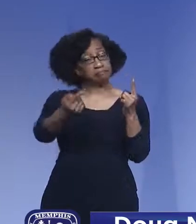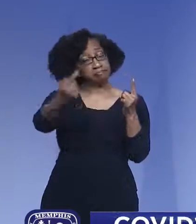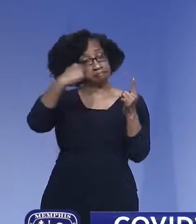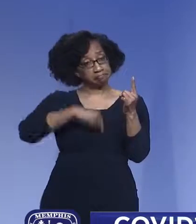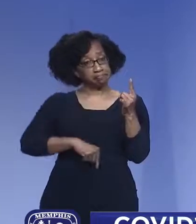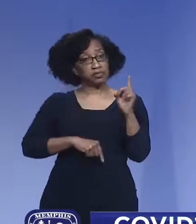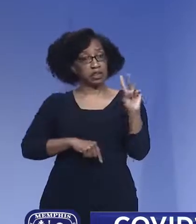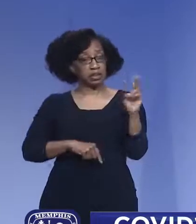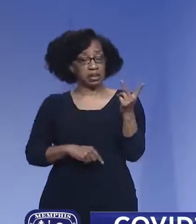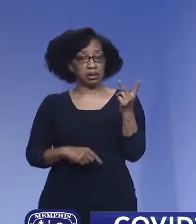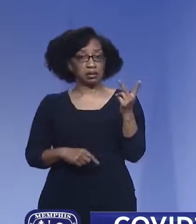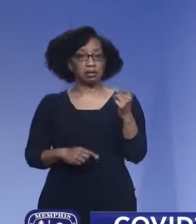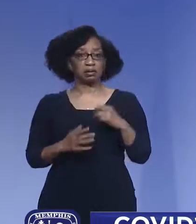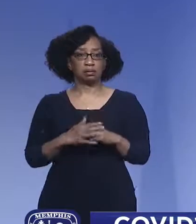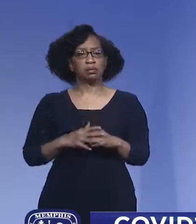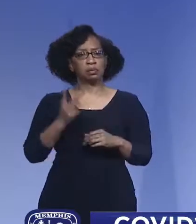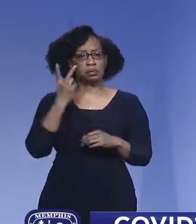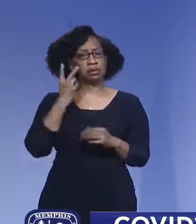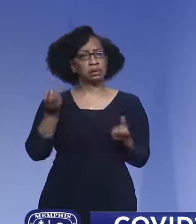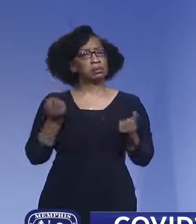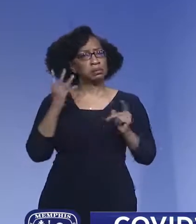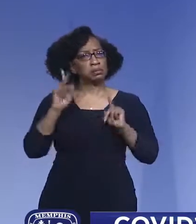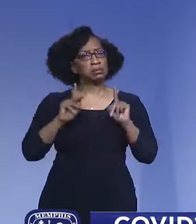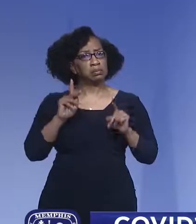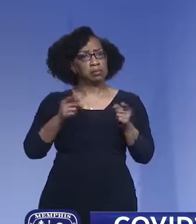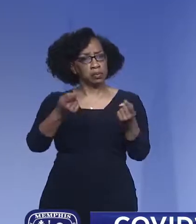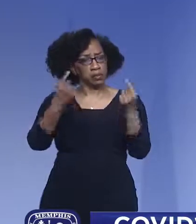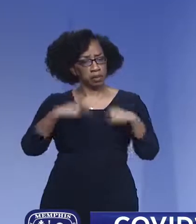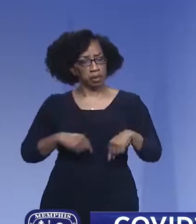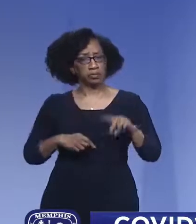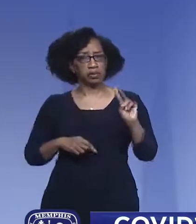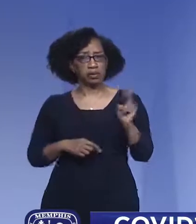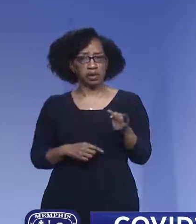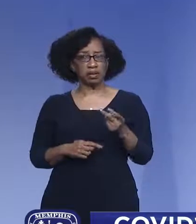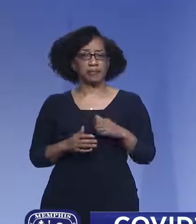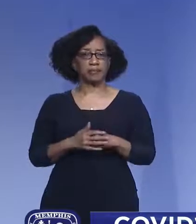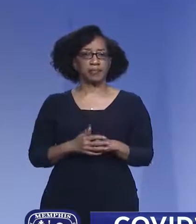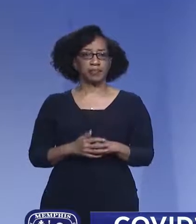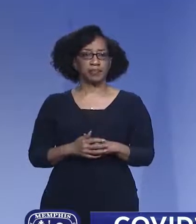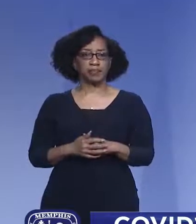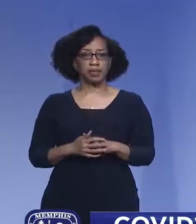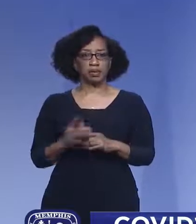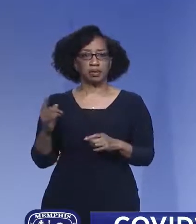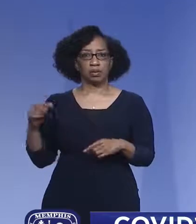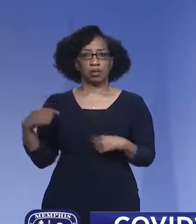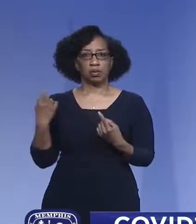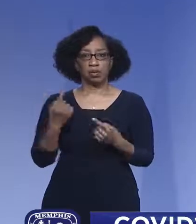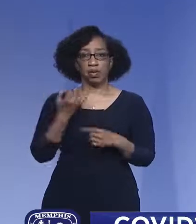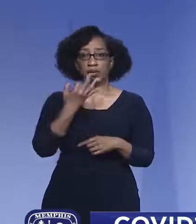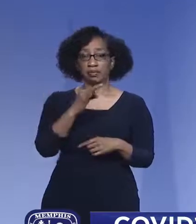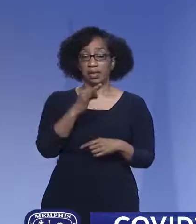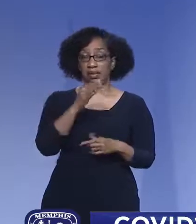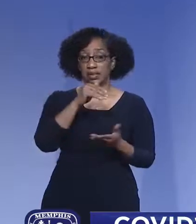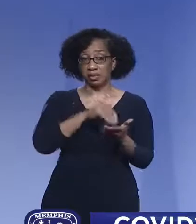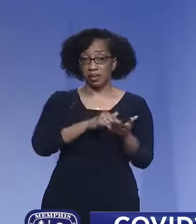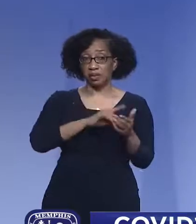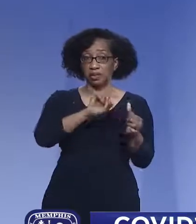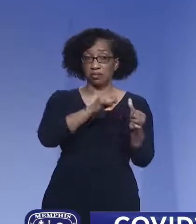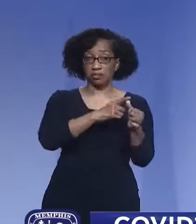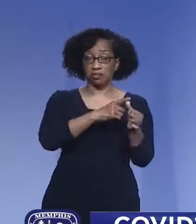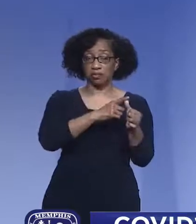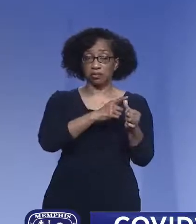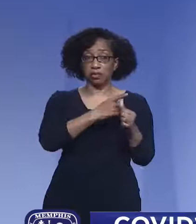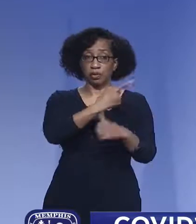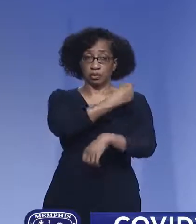good return rate. I think if you evaluate the data, I went back about a week, we had 19,000 first doses administered and